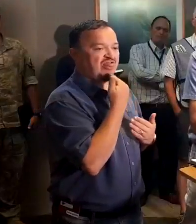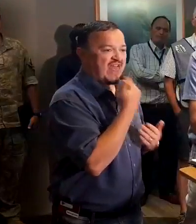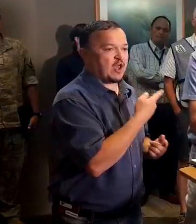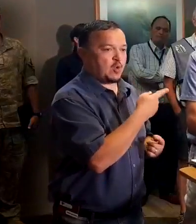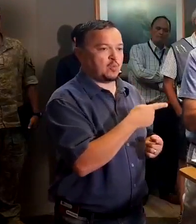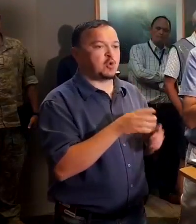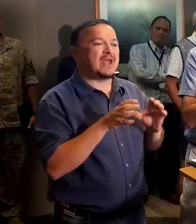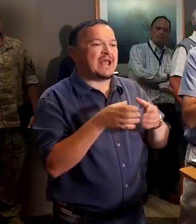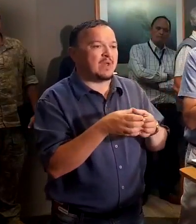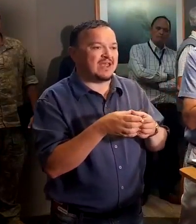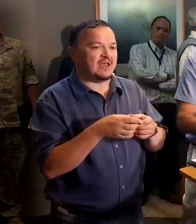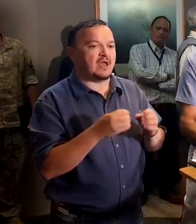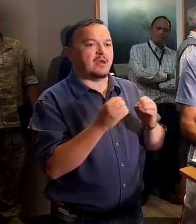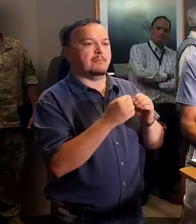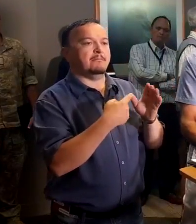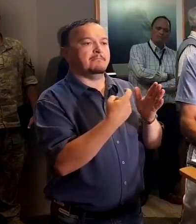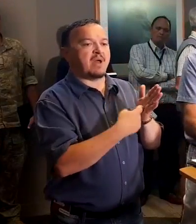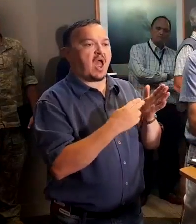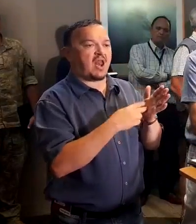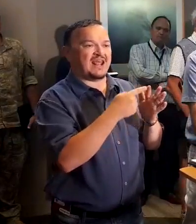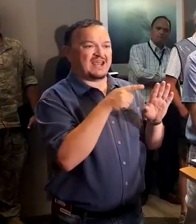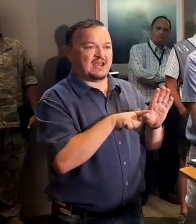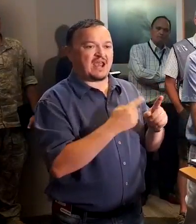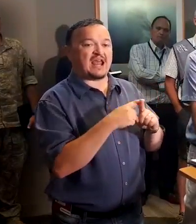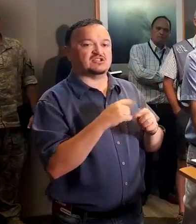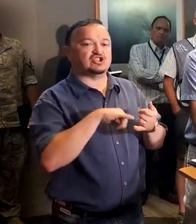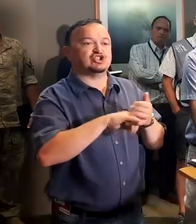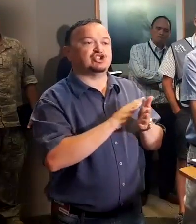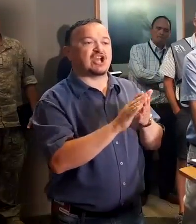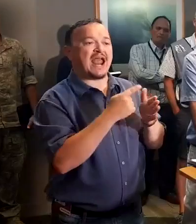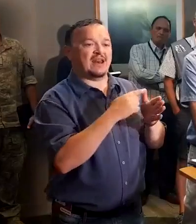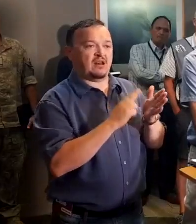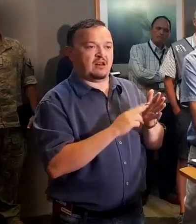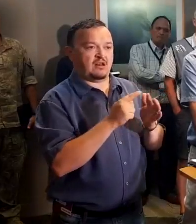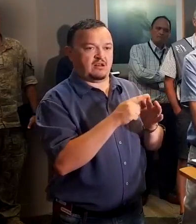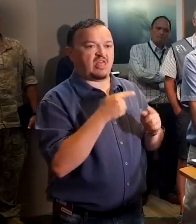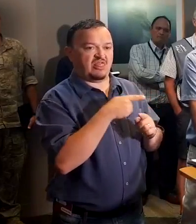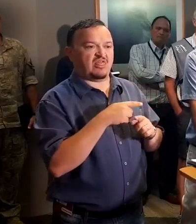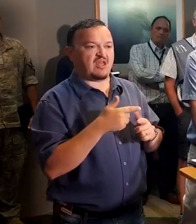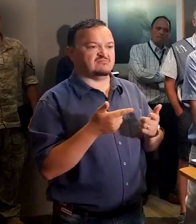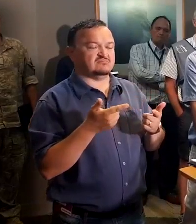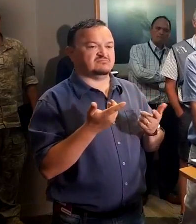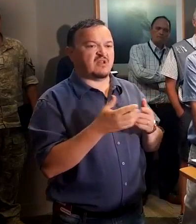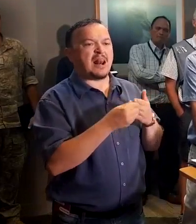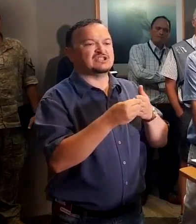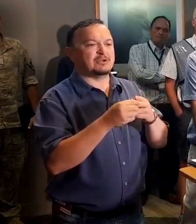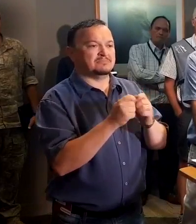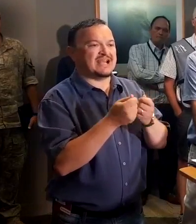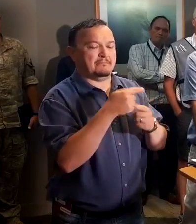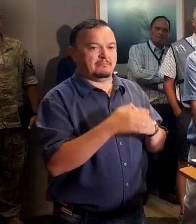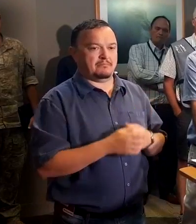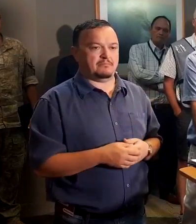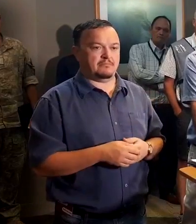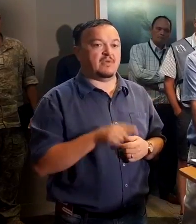you here today at the Iwi chairs, some of the Iwi chairs yesterday, and being very supportive, having had